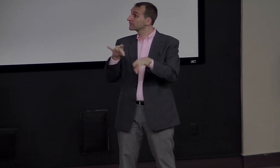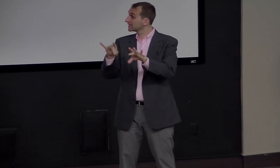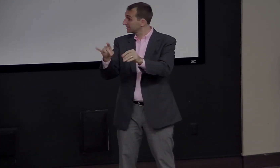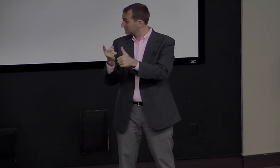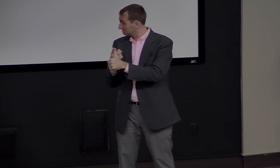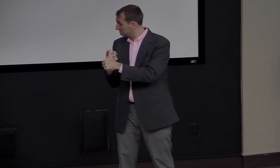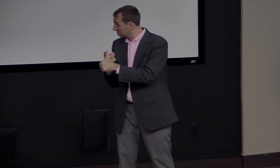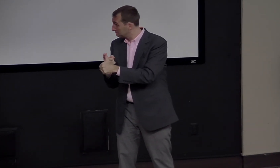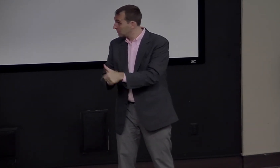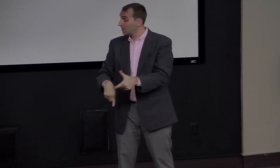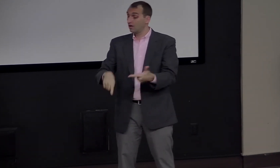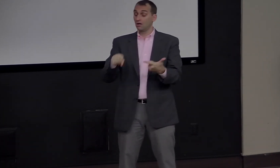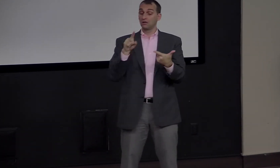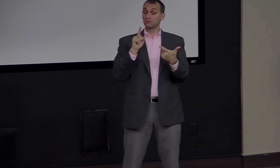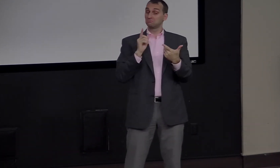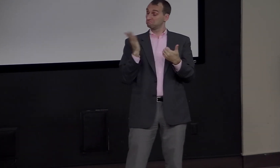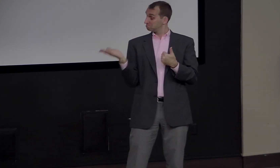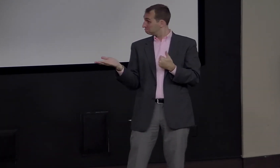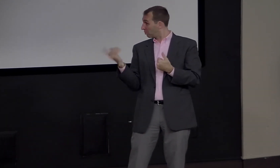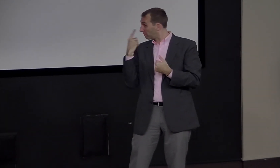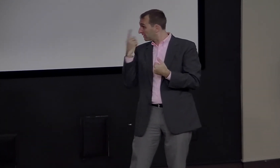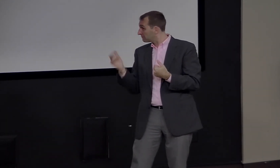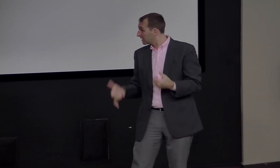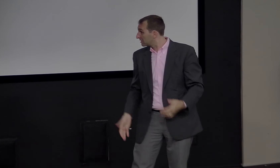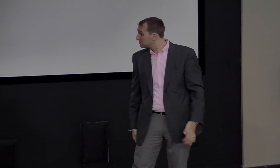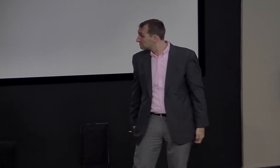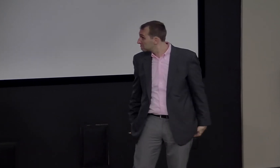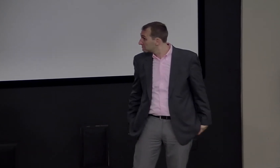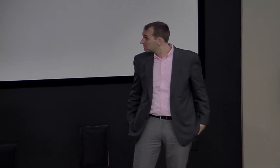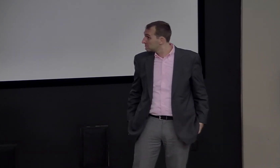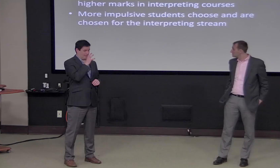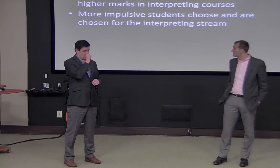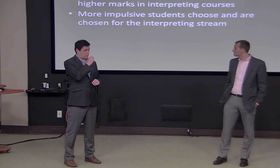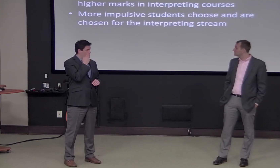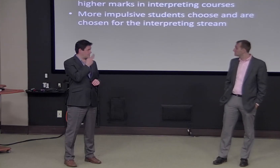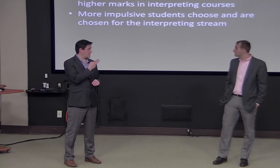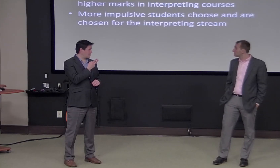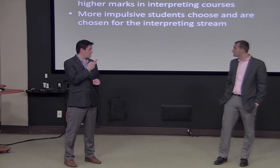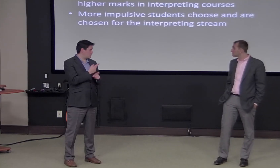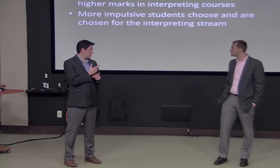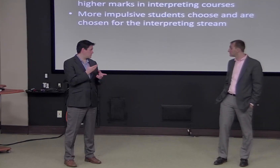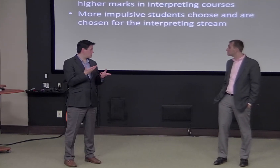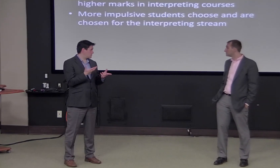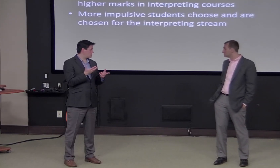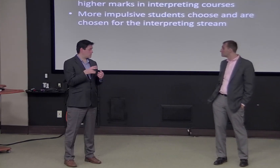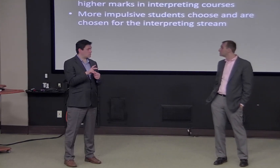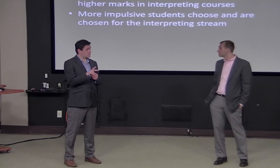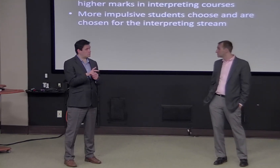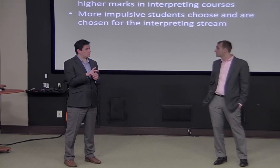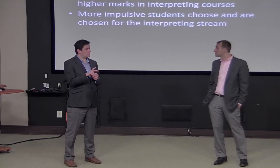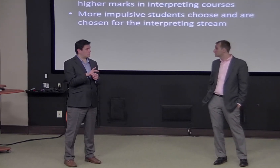to use for sign language as new findings? Certainly. I think it'd be interesting to see if there would be